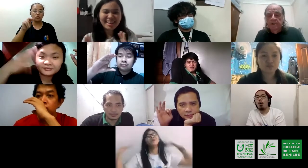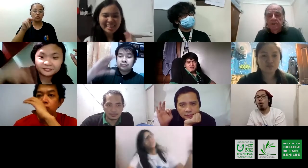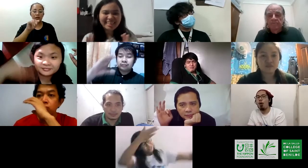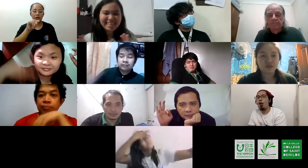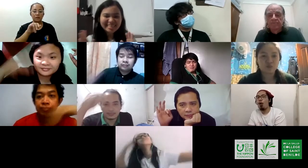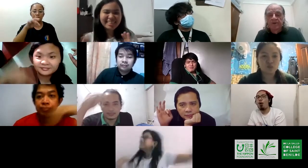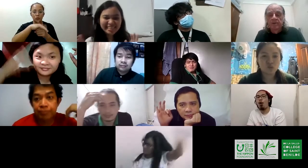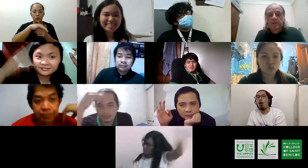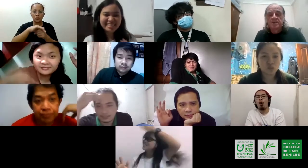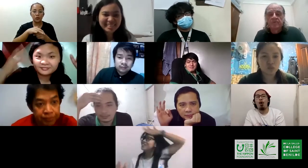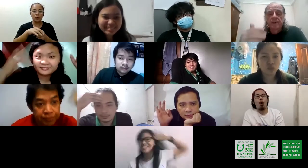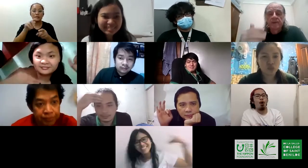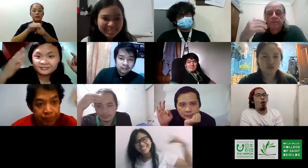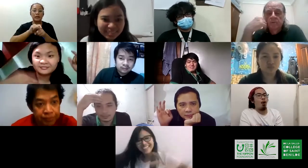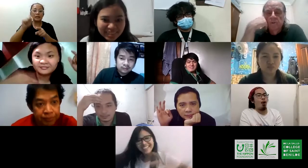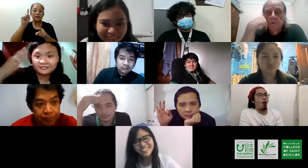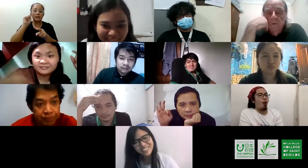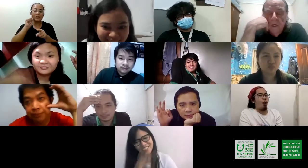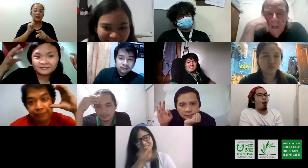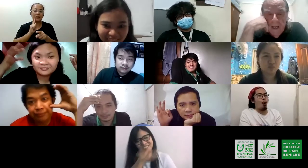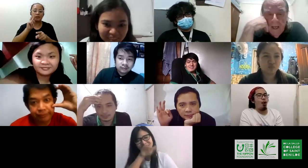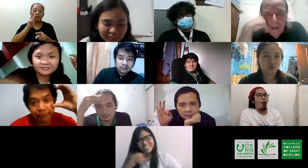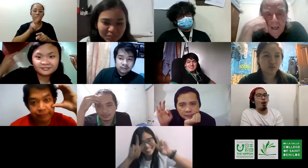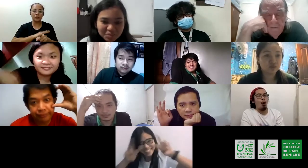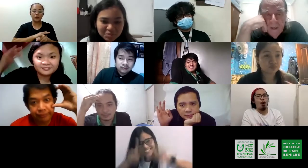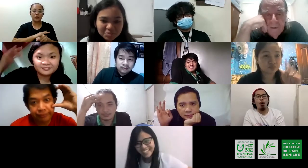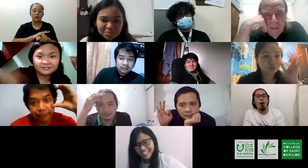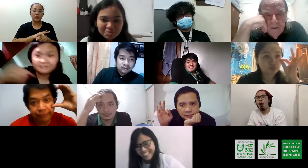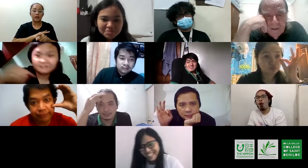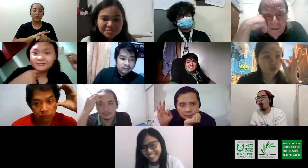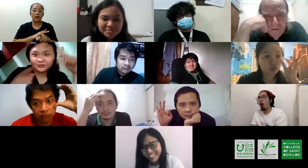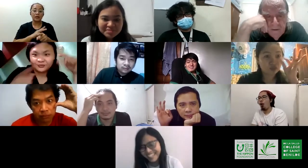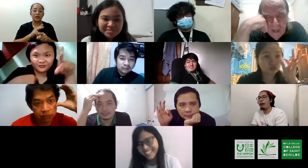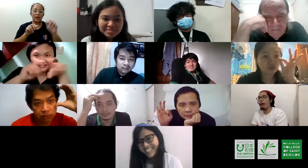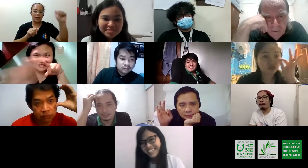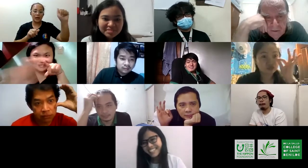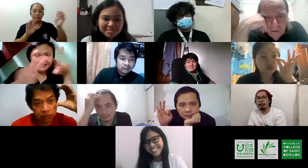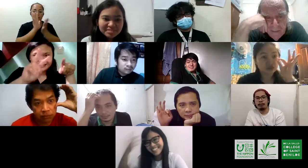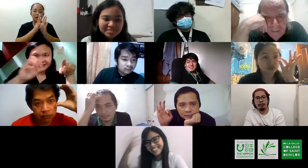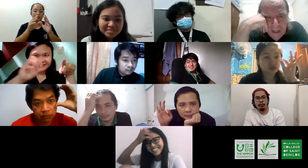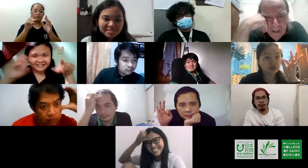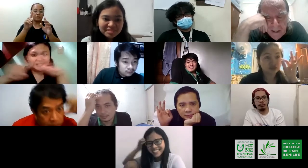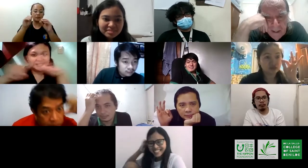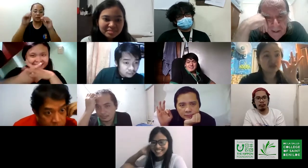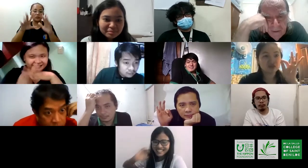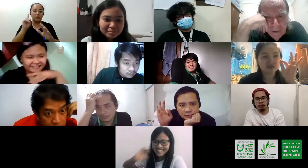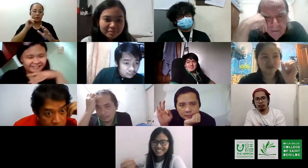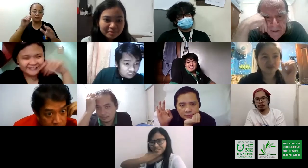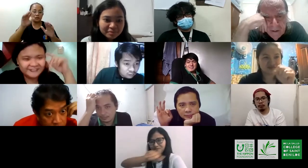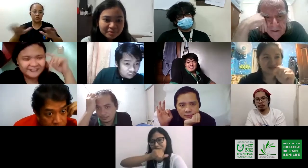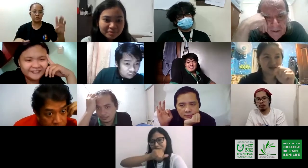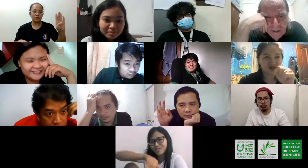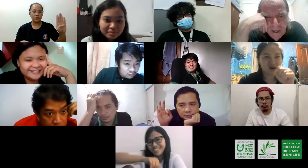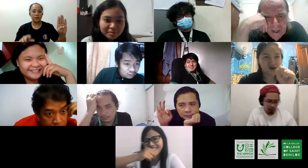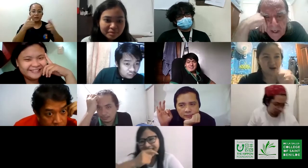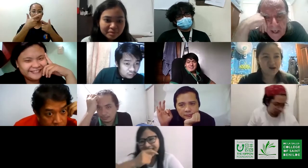I see C's and B's. The correct answer is C, 2000. The Dong